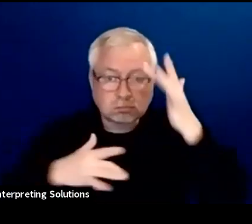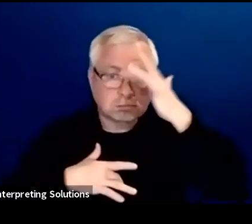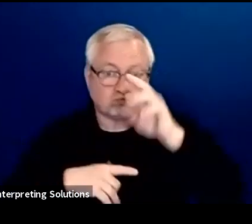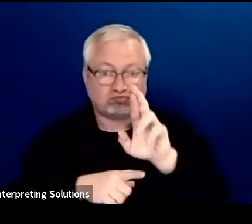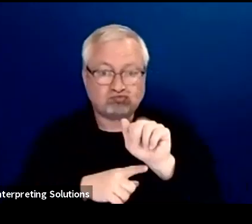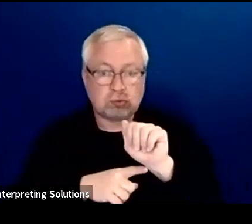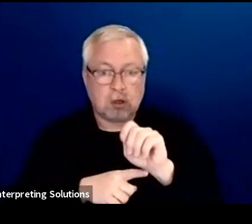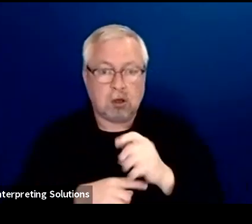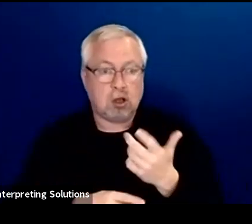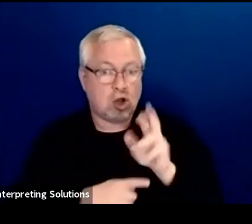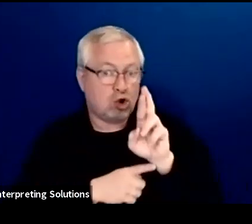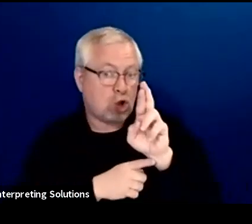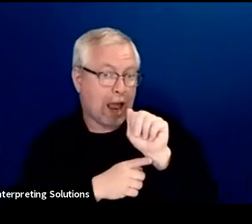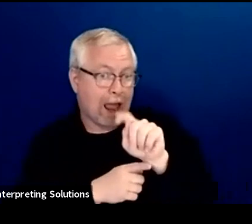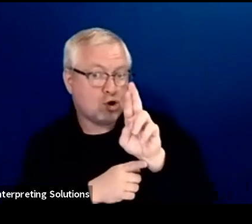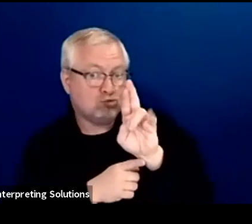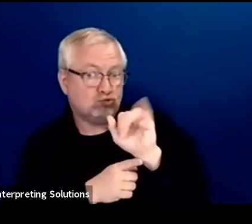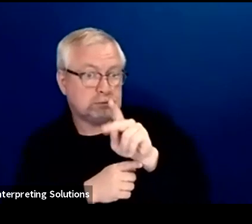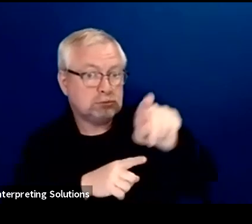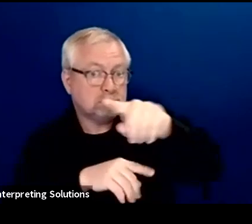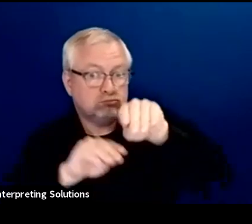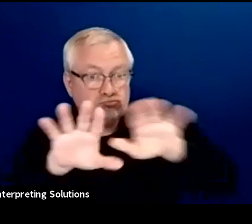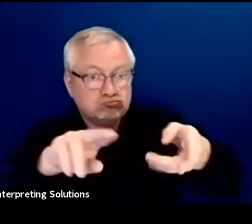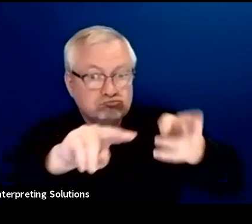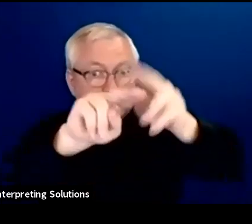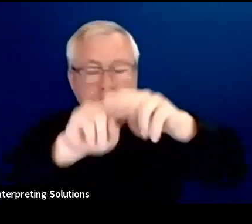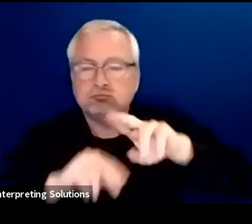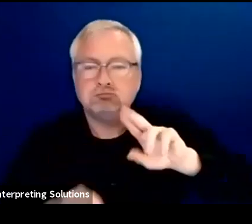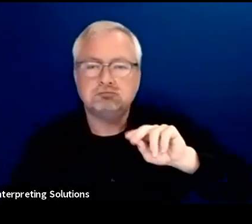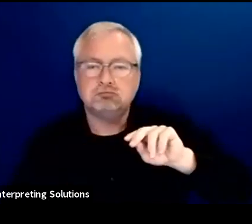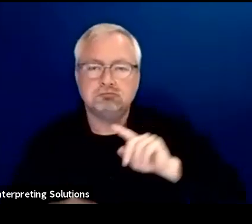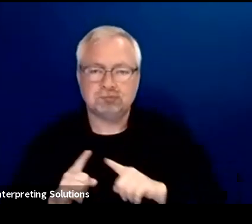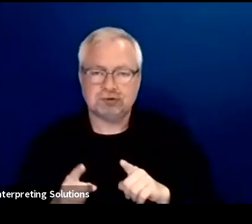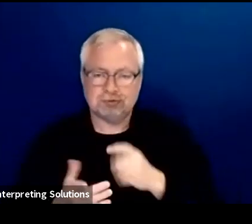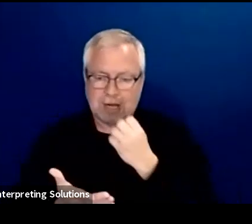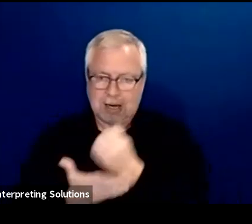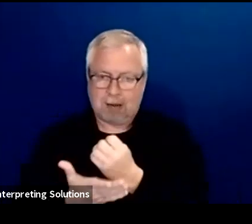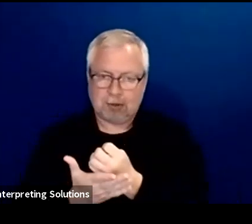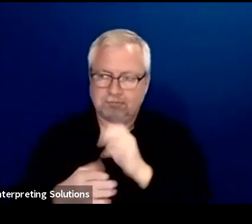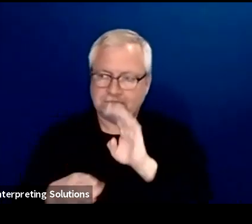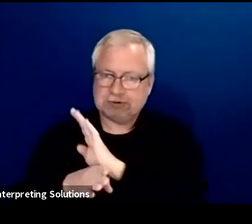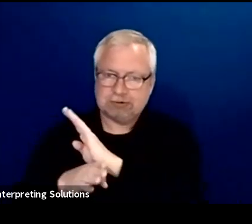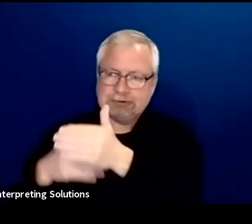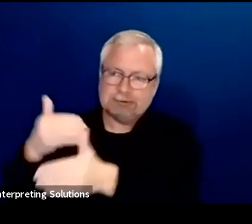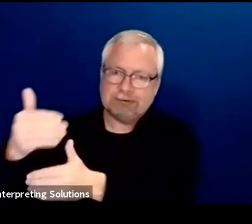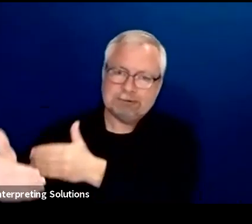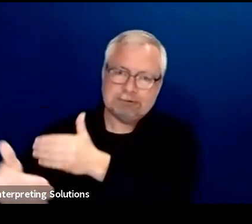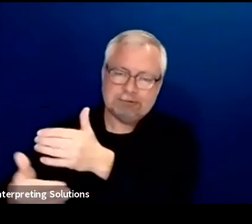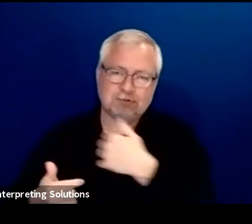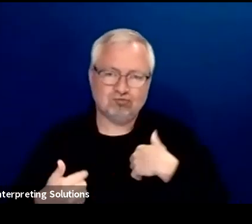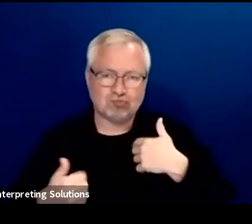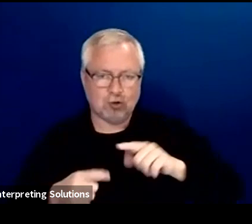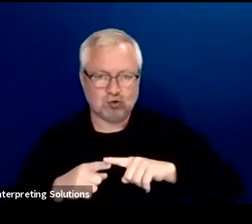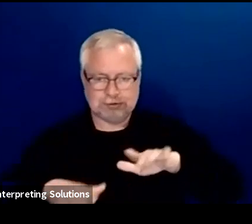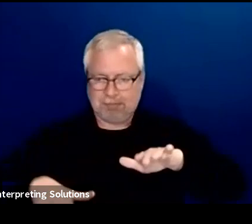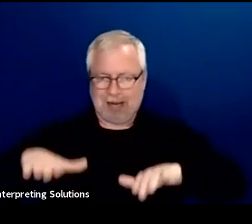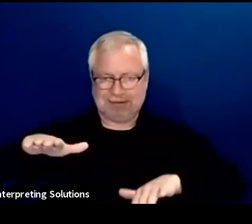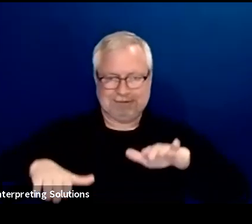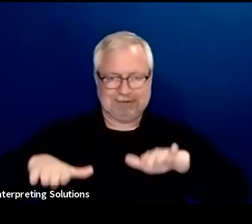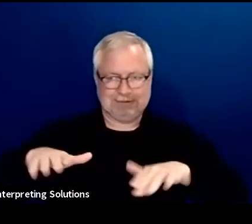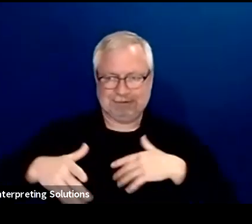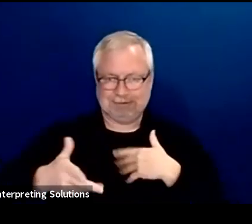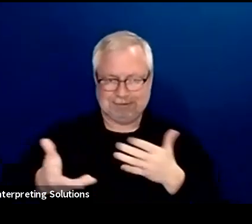some economic activity to continue on. That's, I guess, what I'm trying to strike the balance on. Because again, I think Commissioner